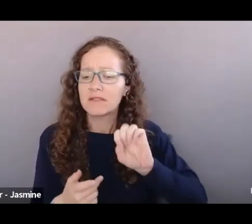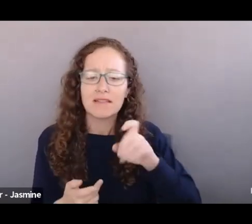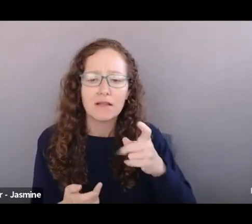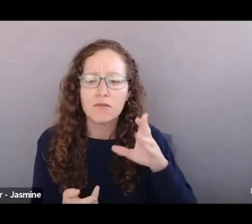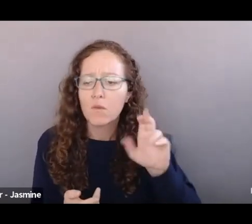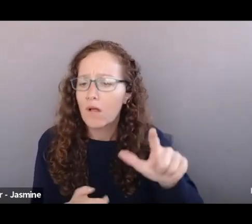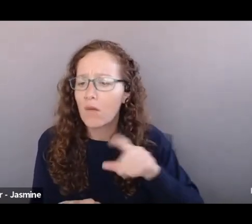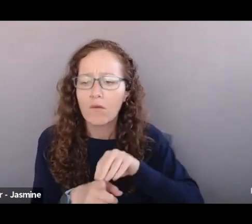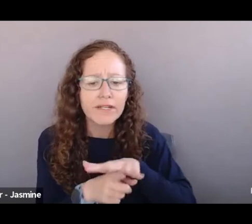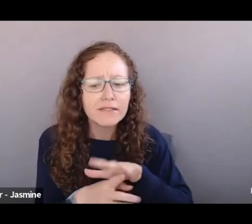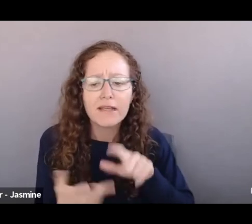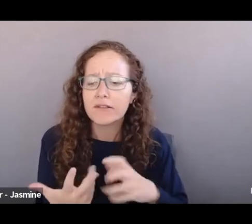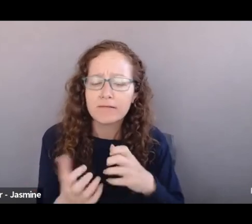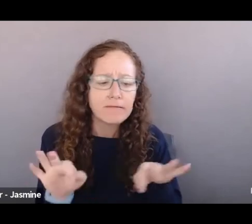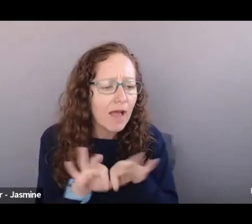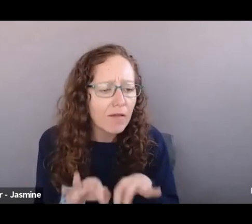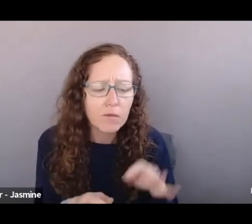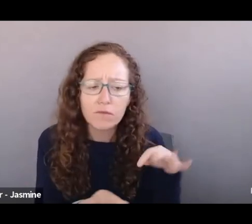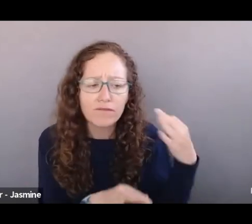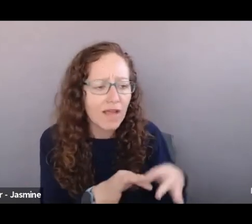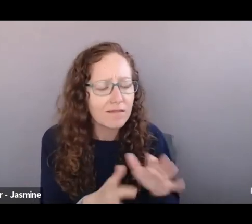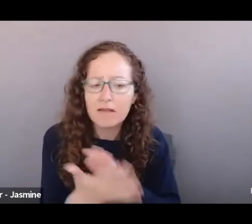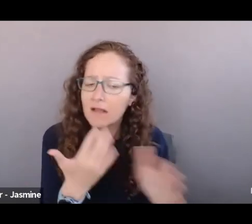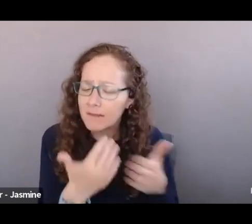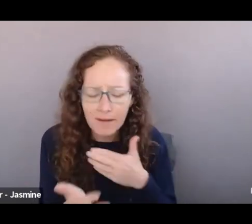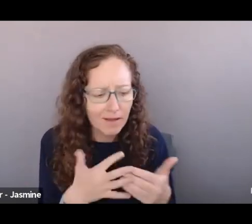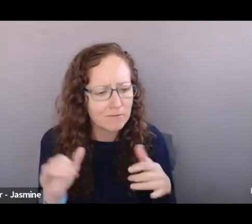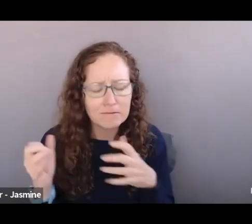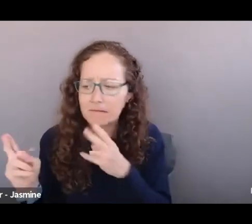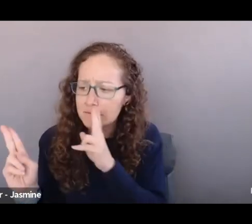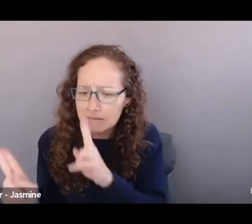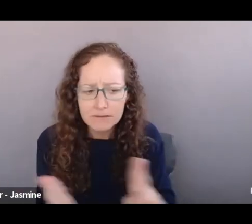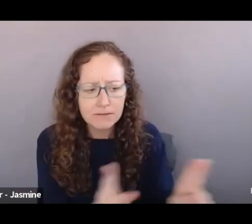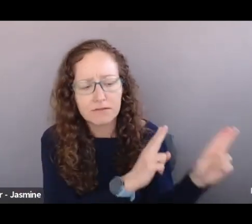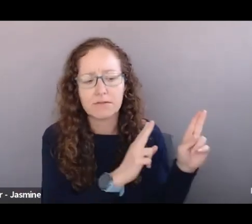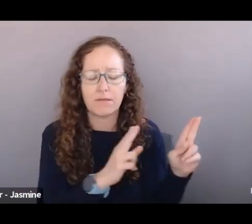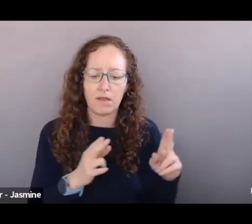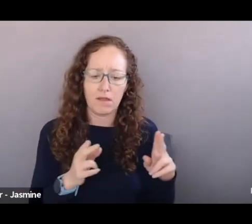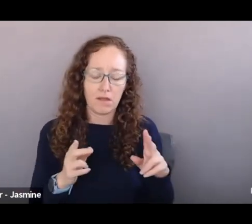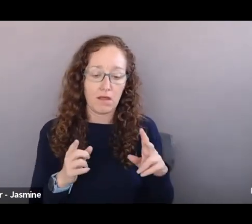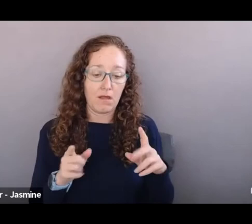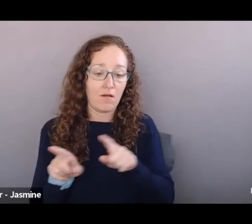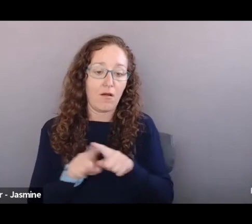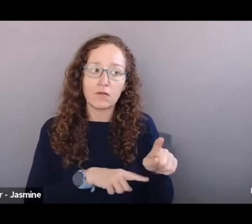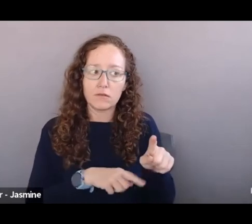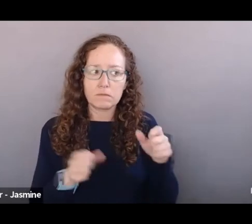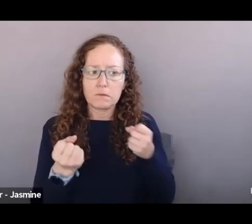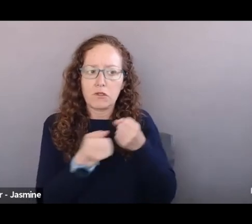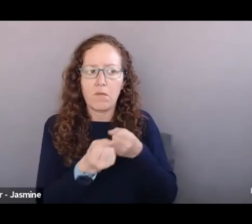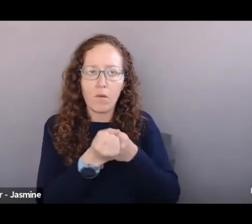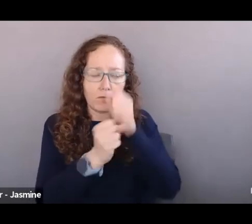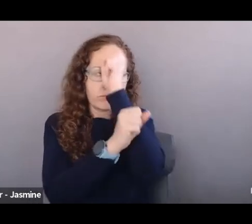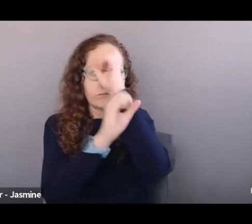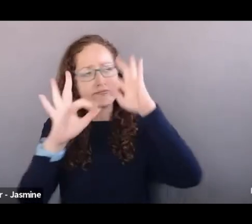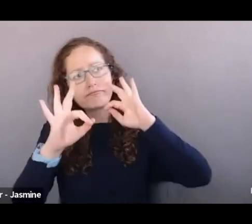expression, a core of democratic ideals, and a value to believe in something bigger than ourselves, a